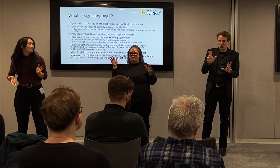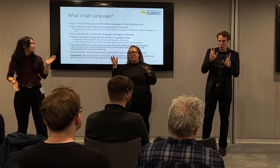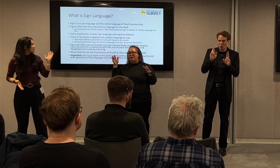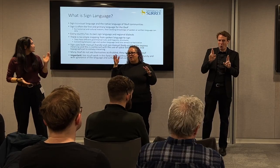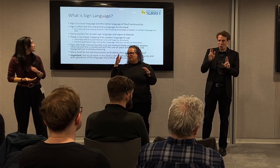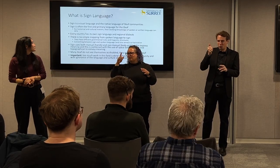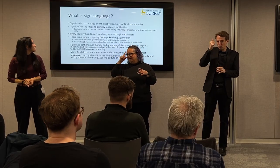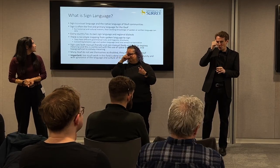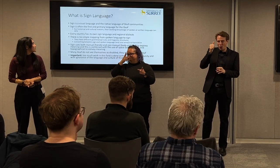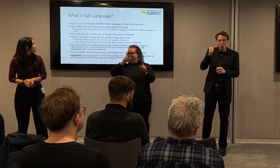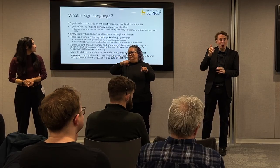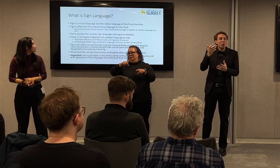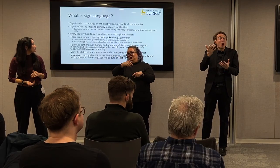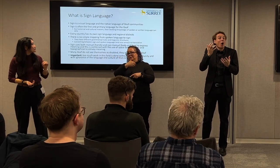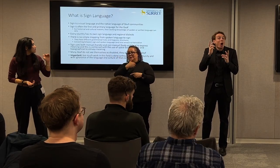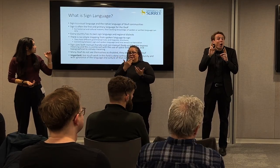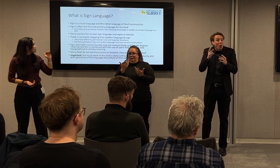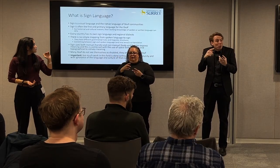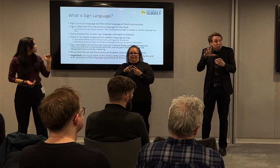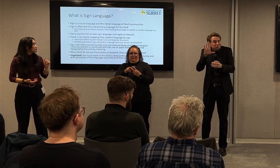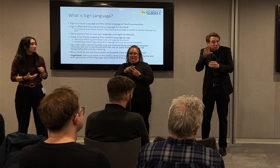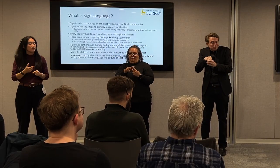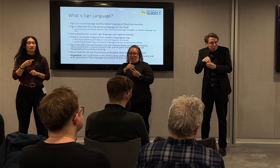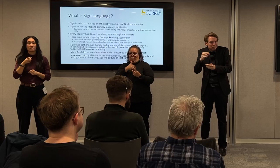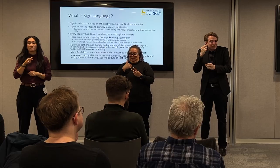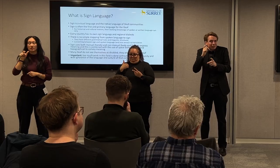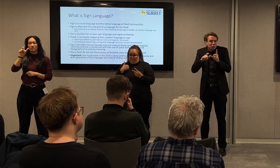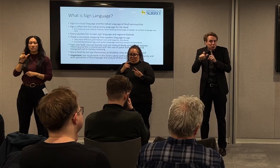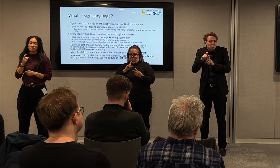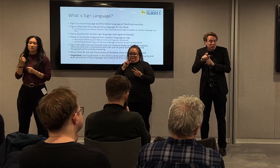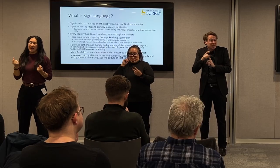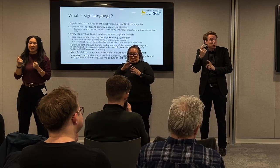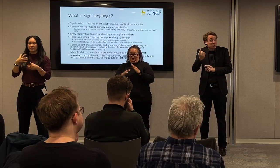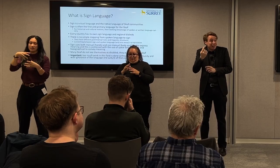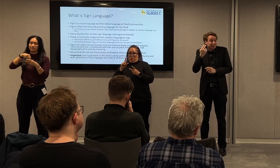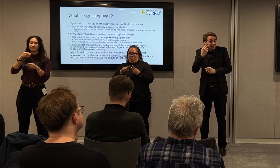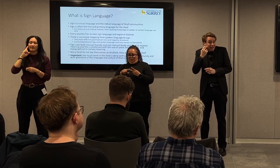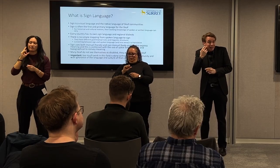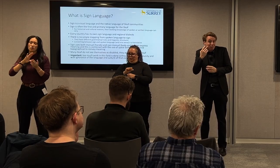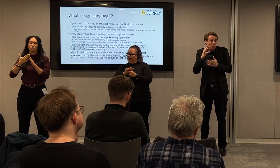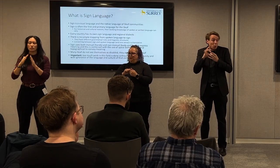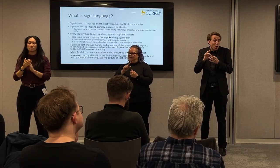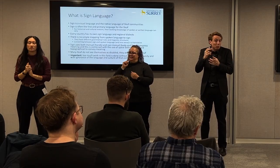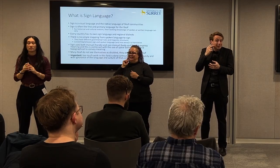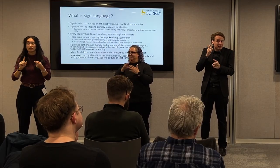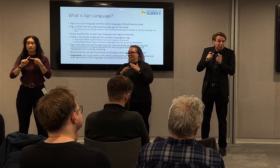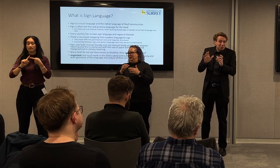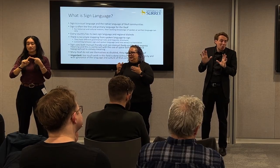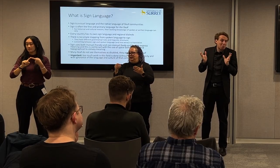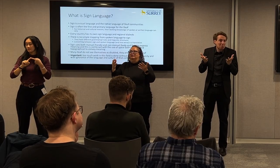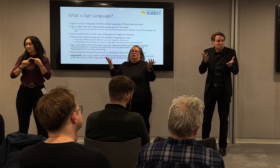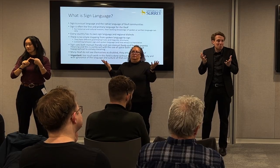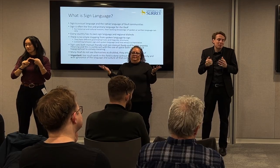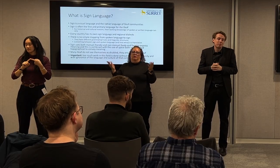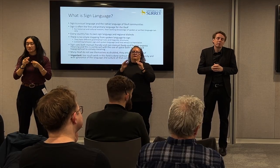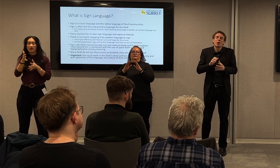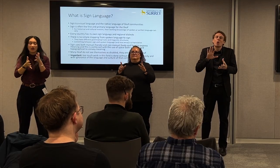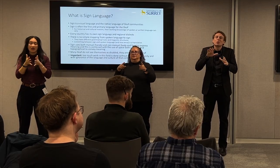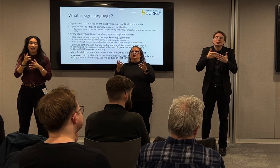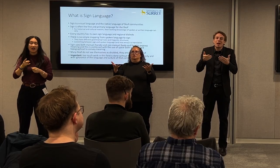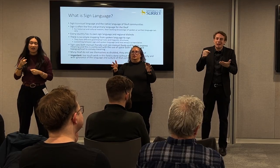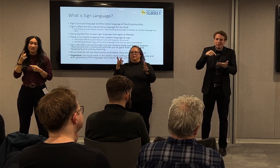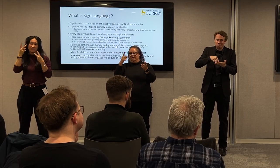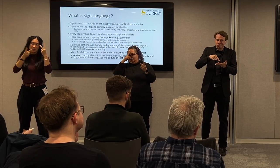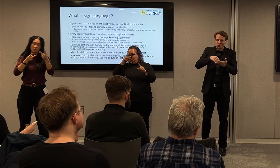member of the deaf community or actively working with that deaf community. So, but we'll go through it anyway. So sign, obviously it's a visual language. It's a